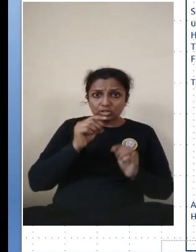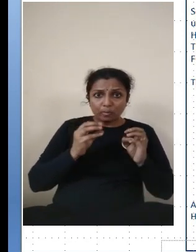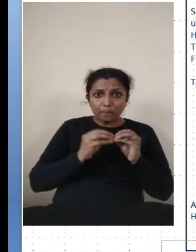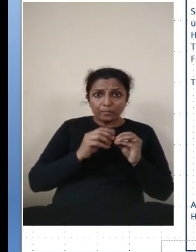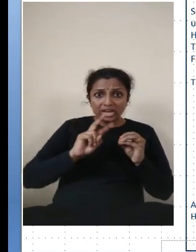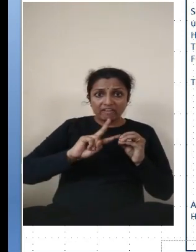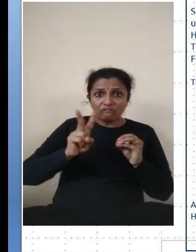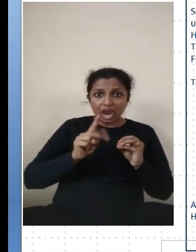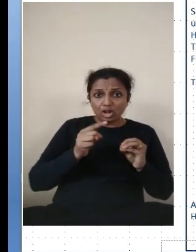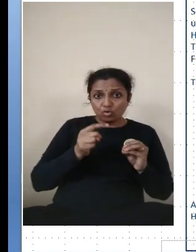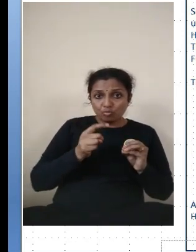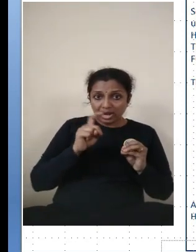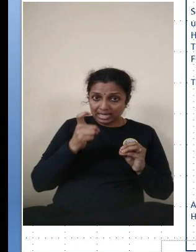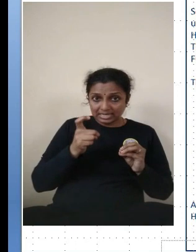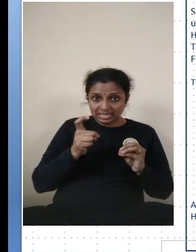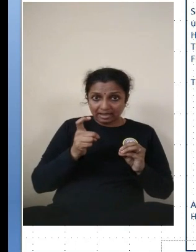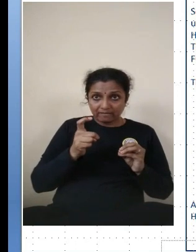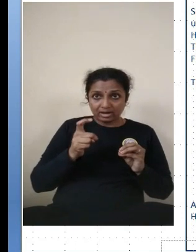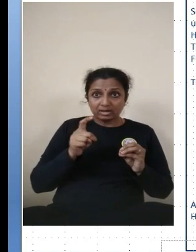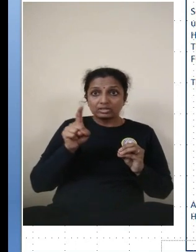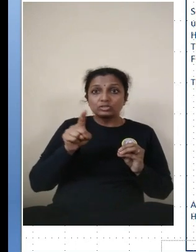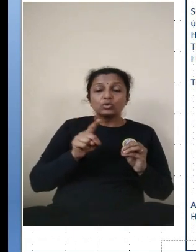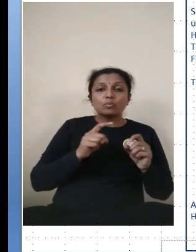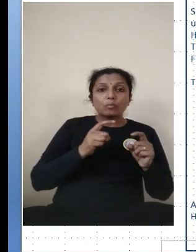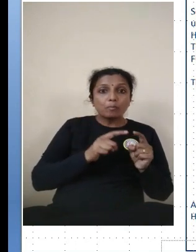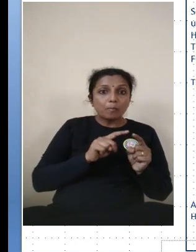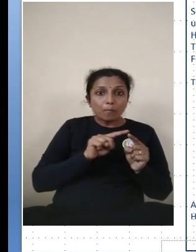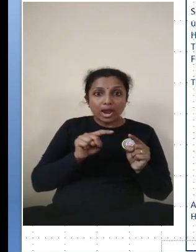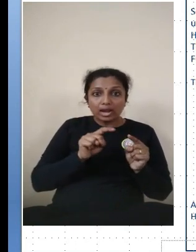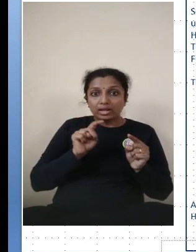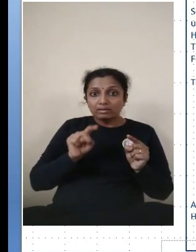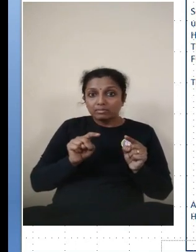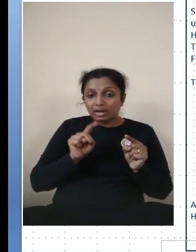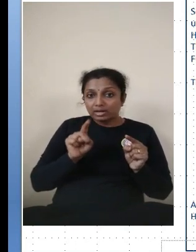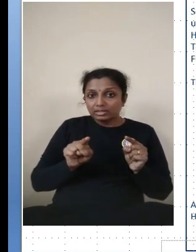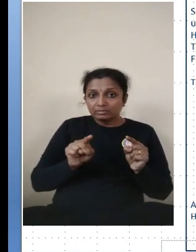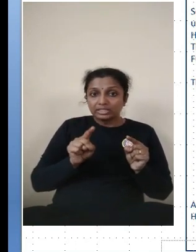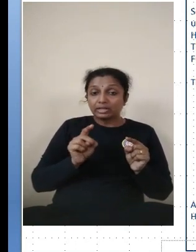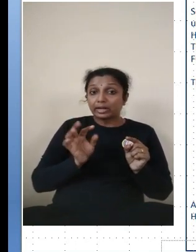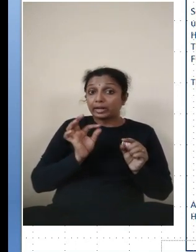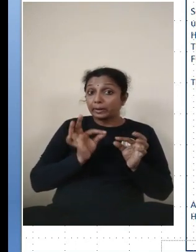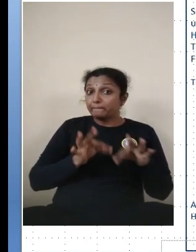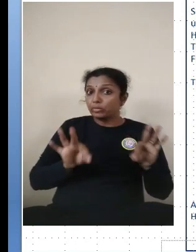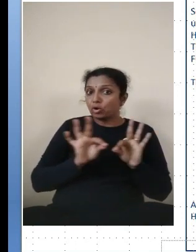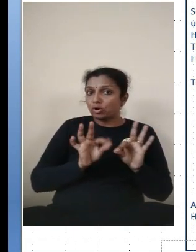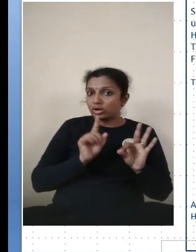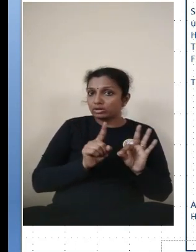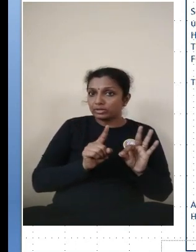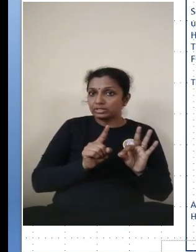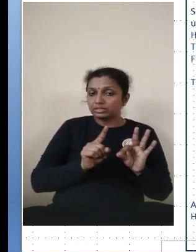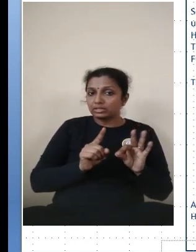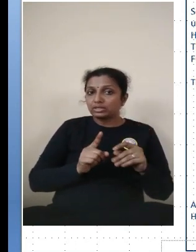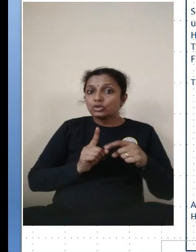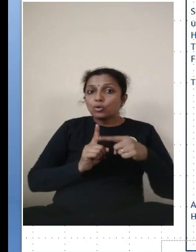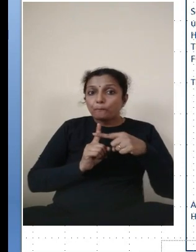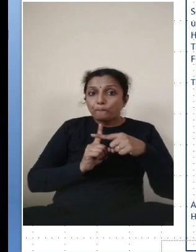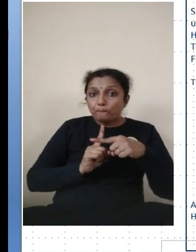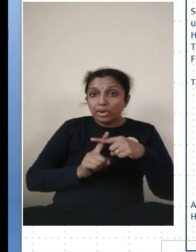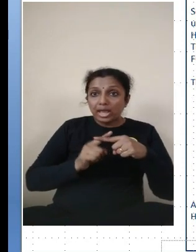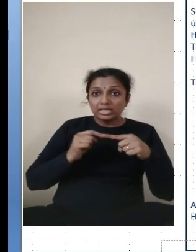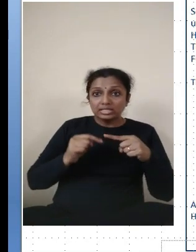remember, always have the practice of putting brackets, that is minus b means minus into